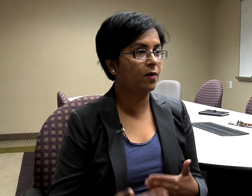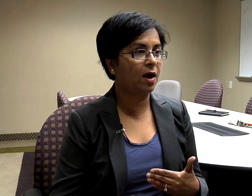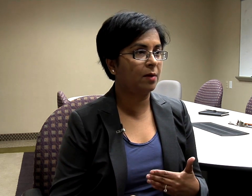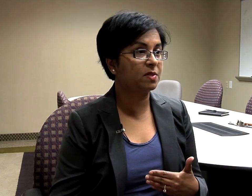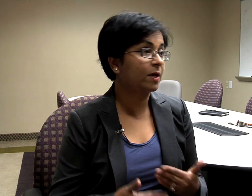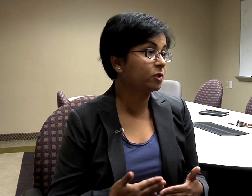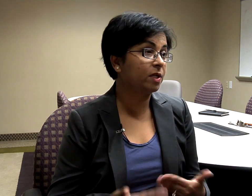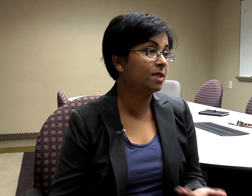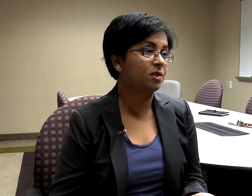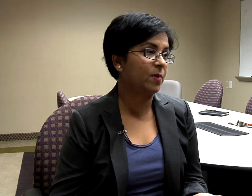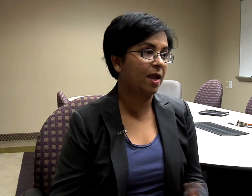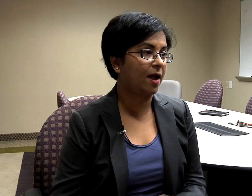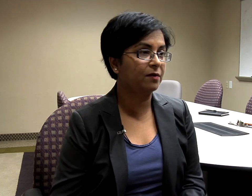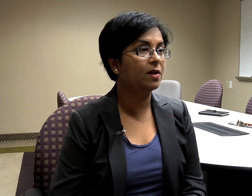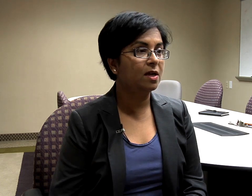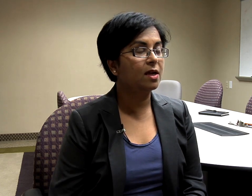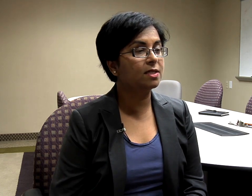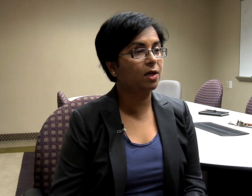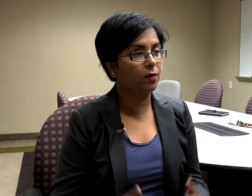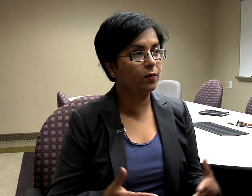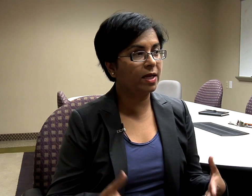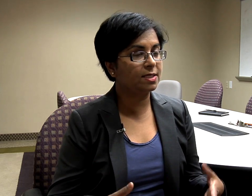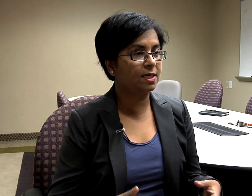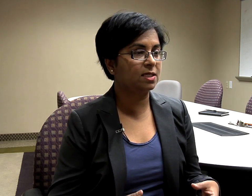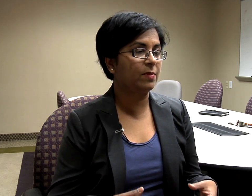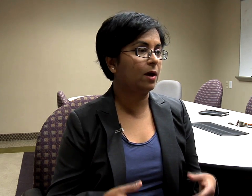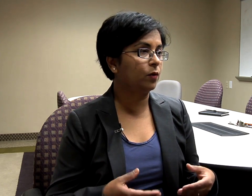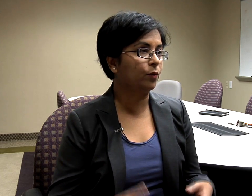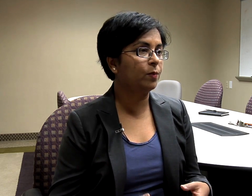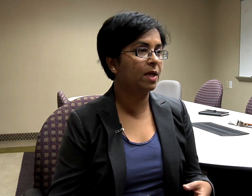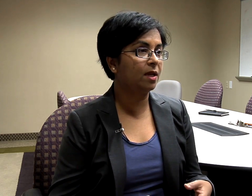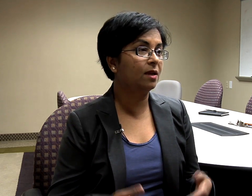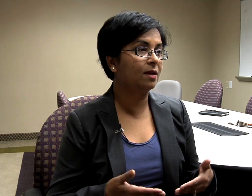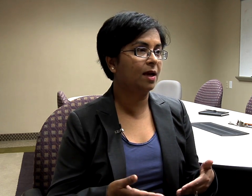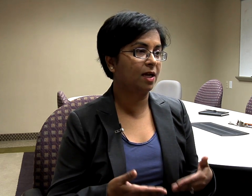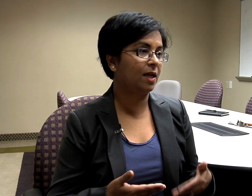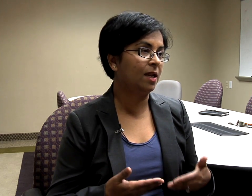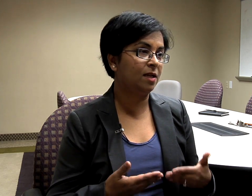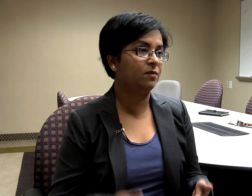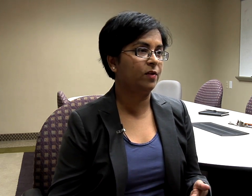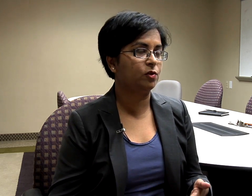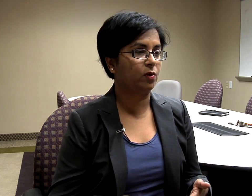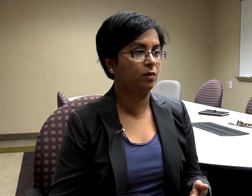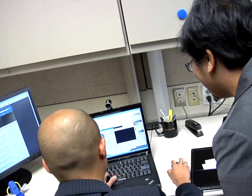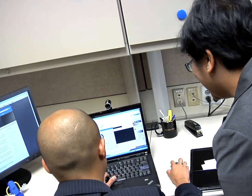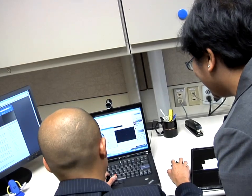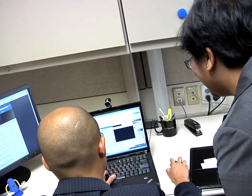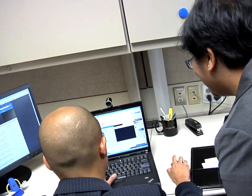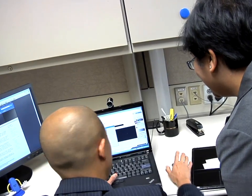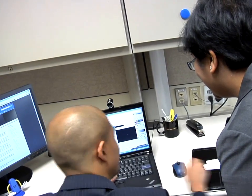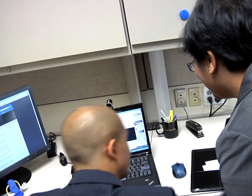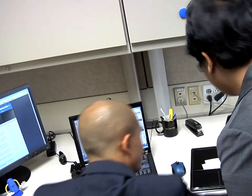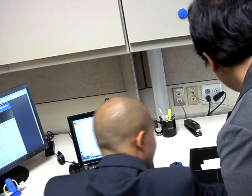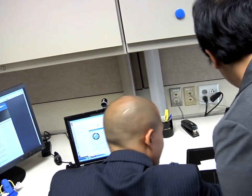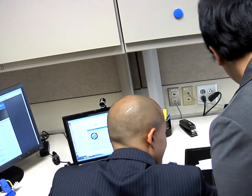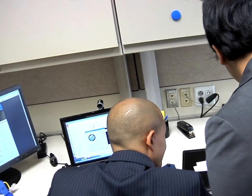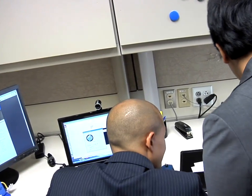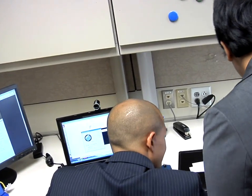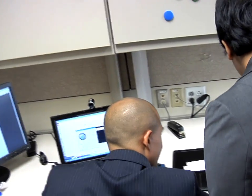special needs you may have. And so it's about grooming an individual rather than focusing in on one challenge